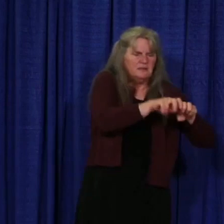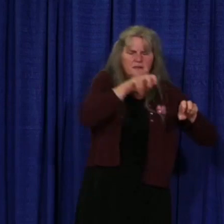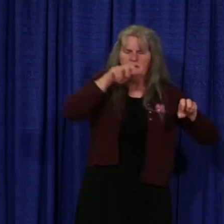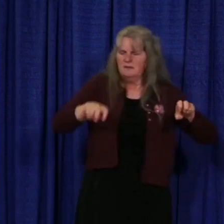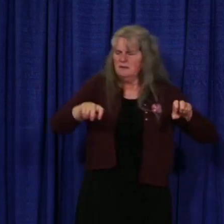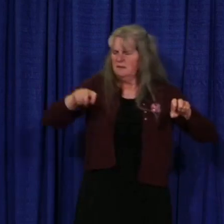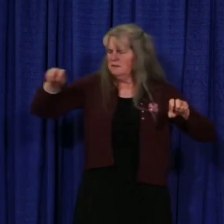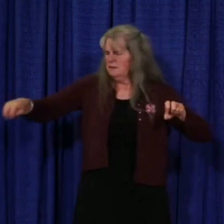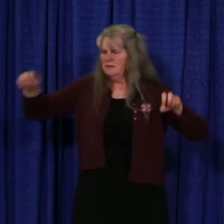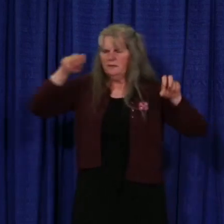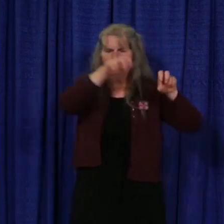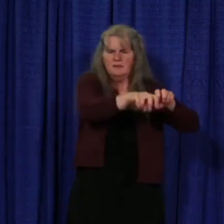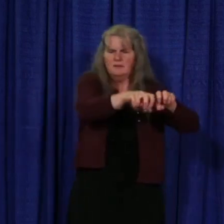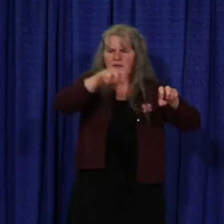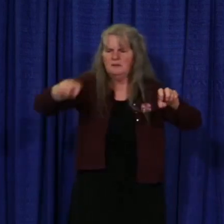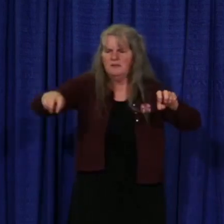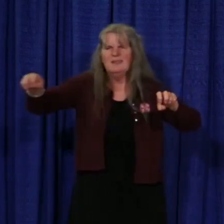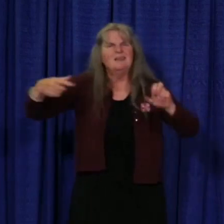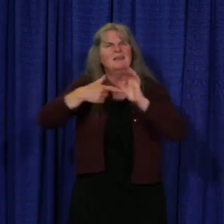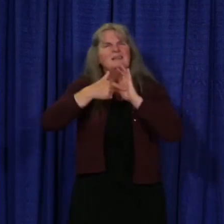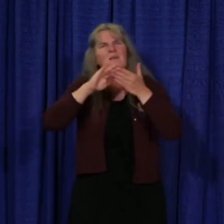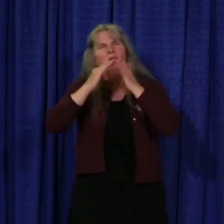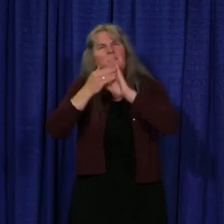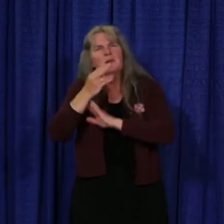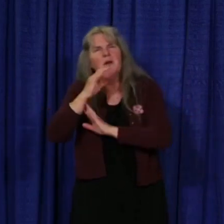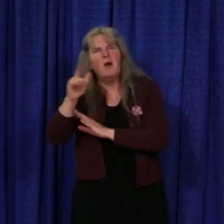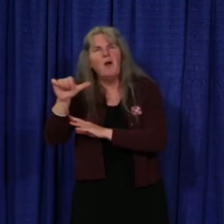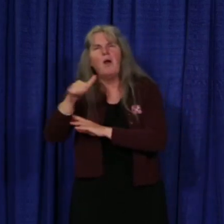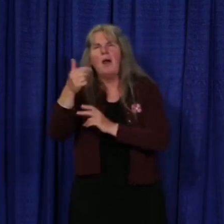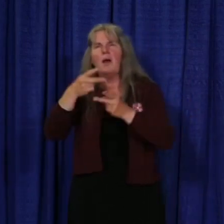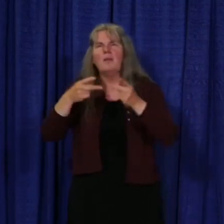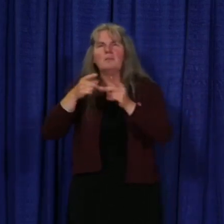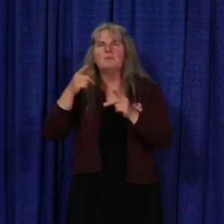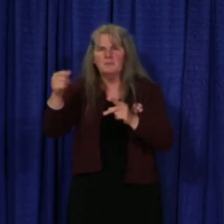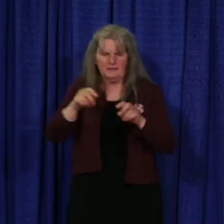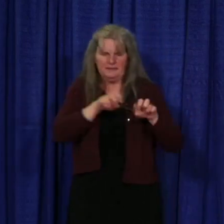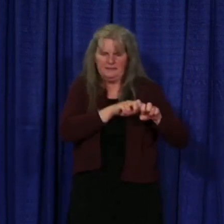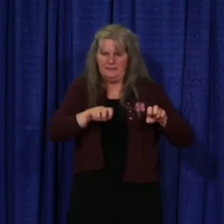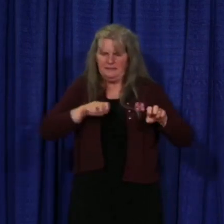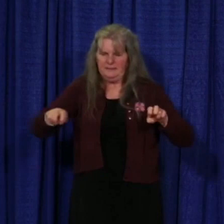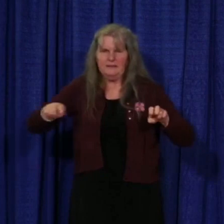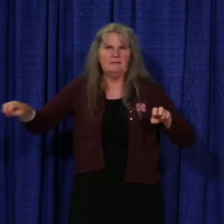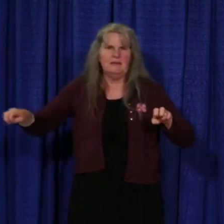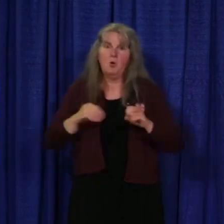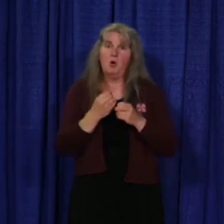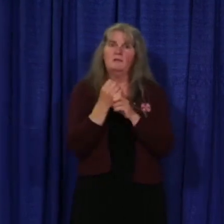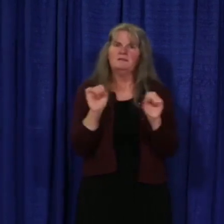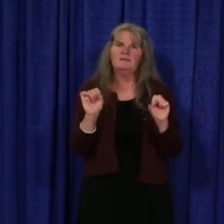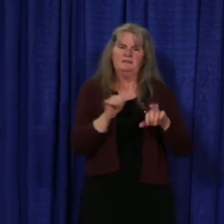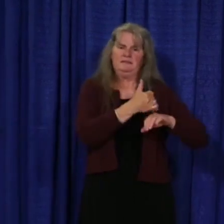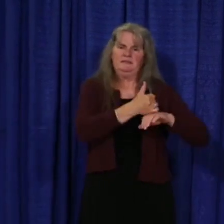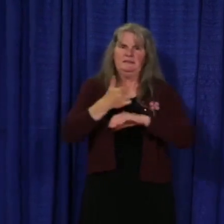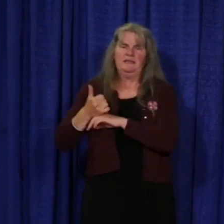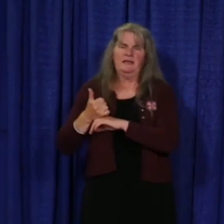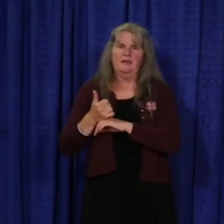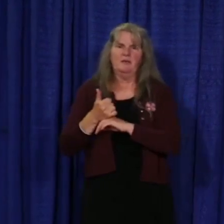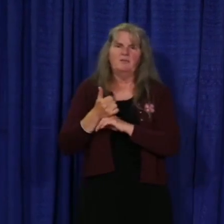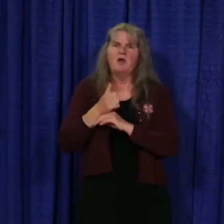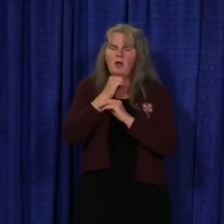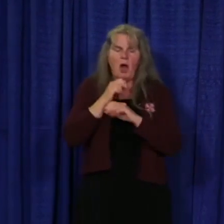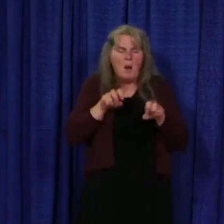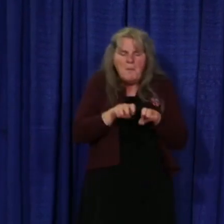indoor facilities, whether community halls or other spaces, is much safer than where people